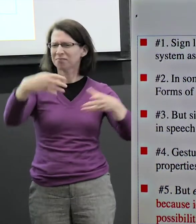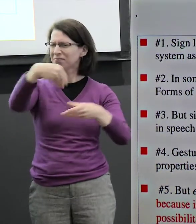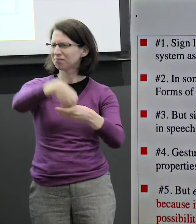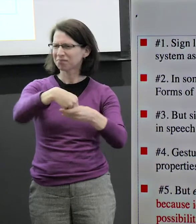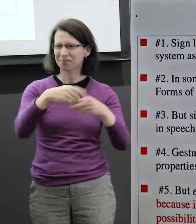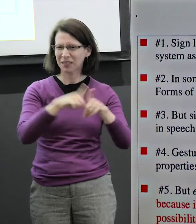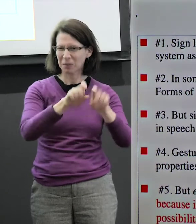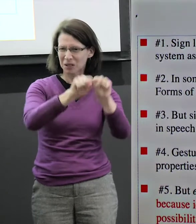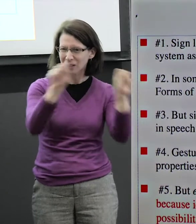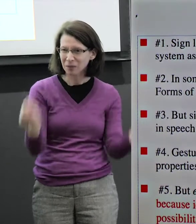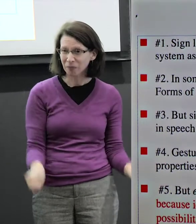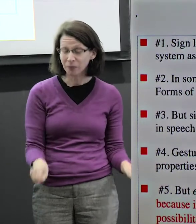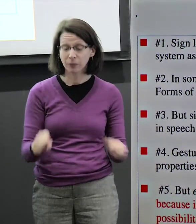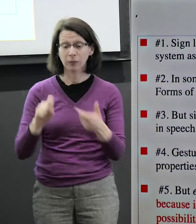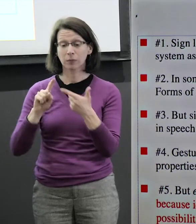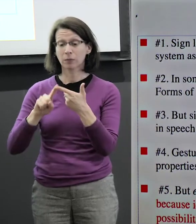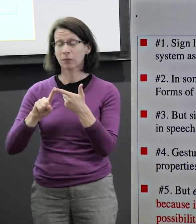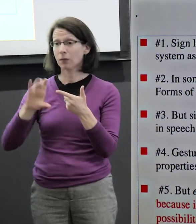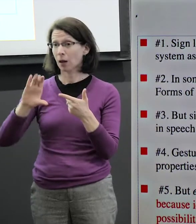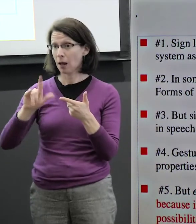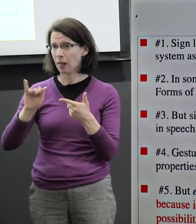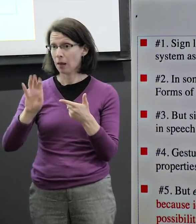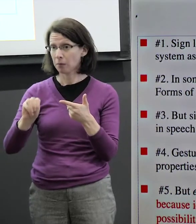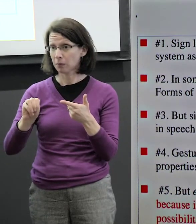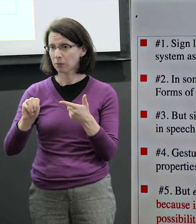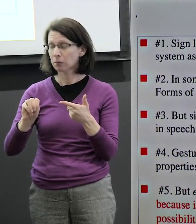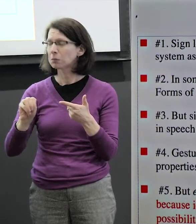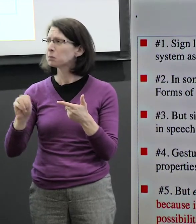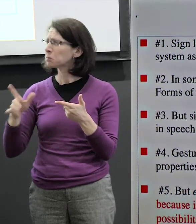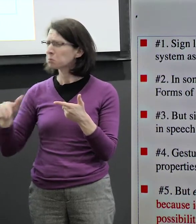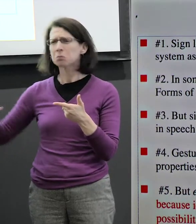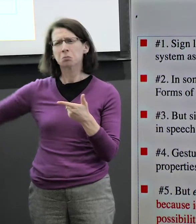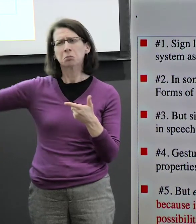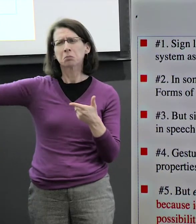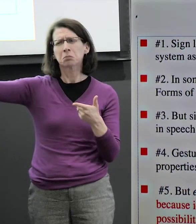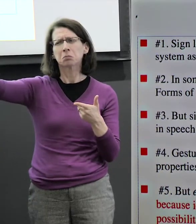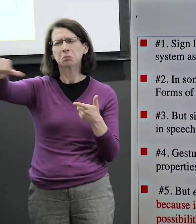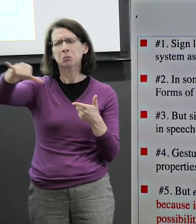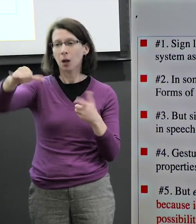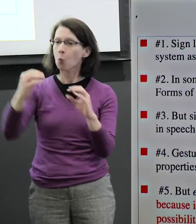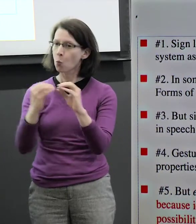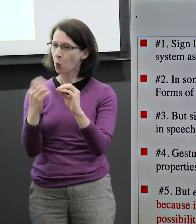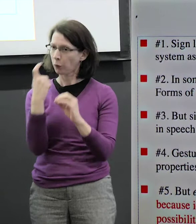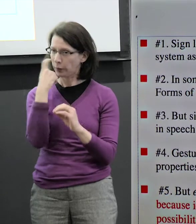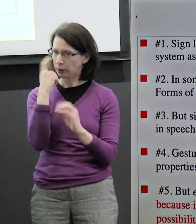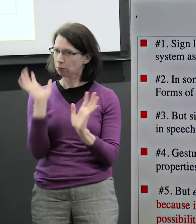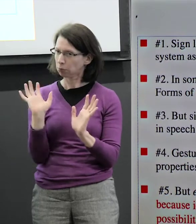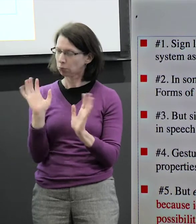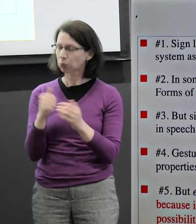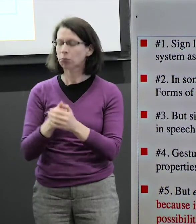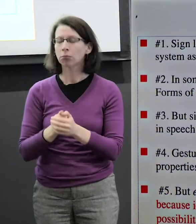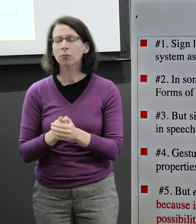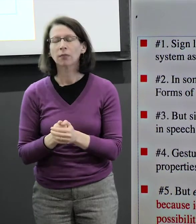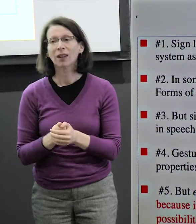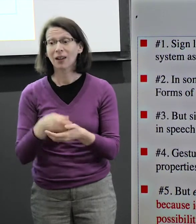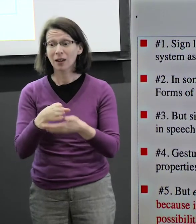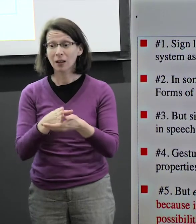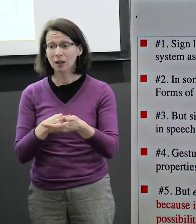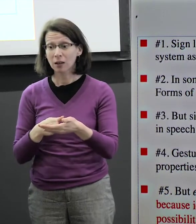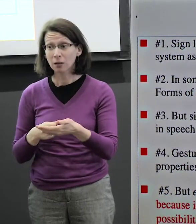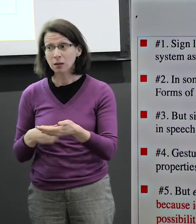The second claim, a relatively standard one, but a more recent one, is that in